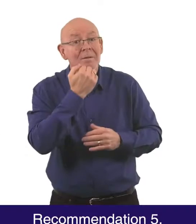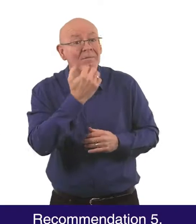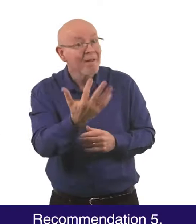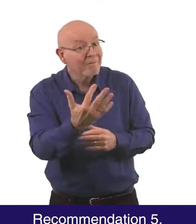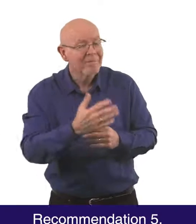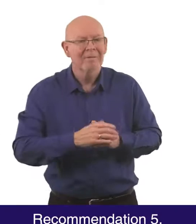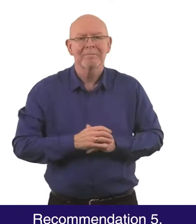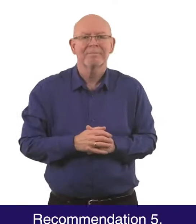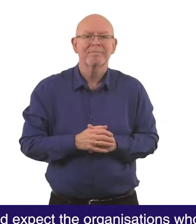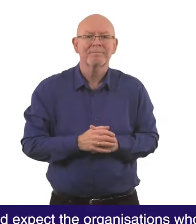Recommendation 5.